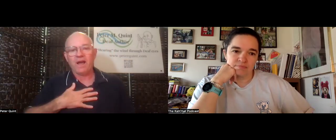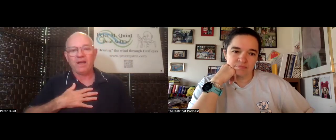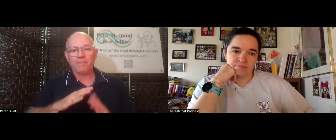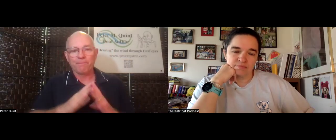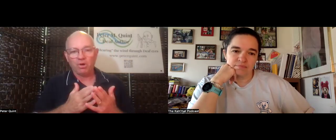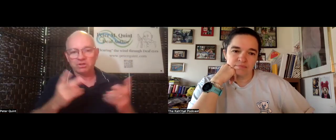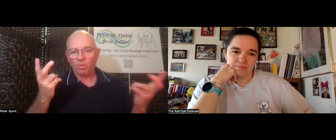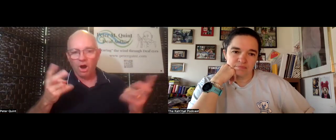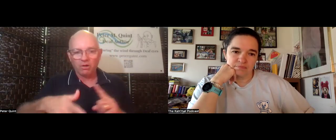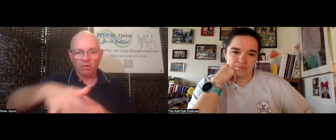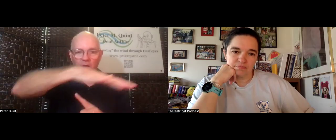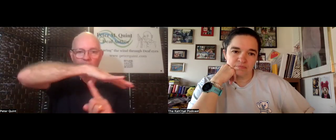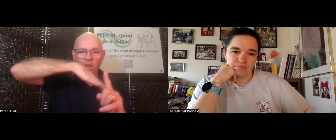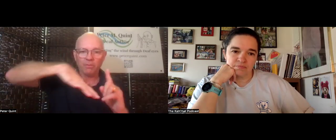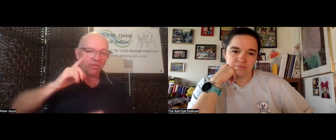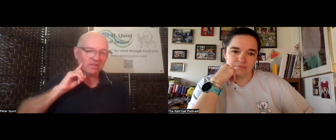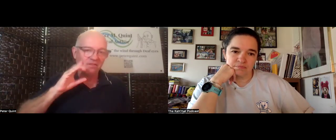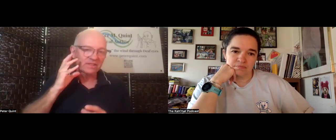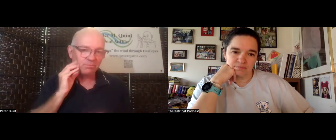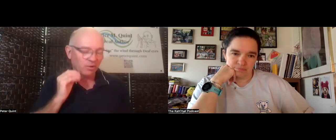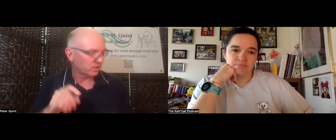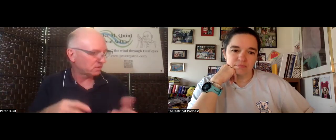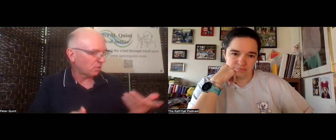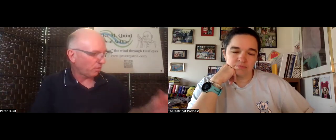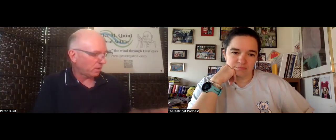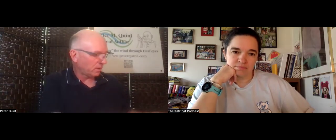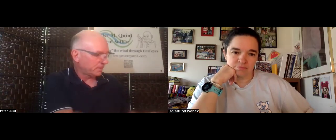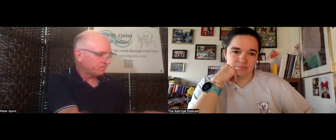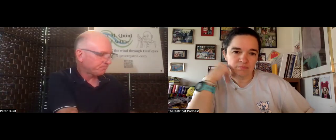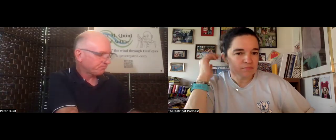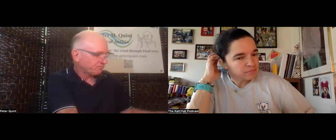So my books are all about the deaf experience.